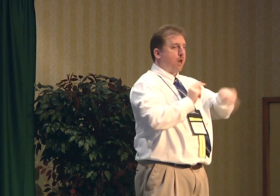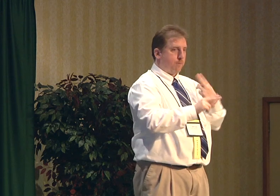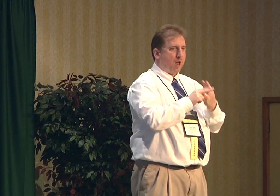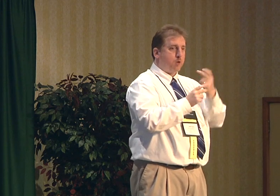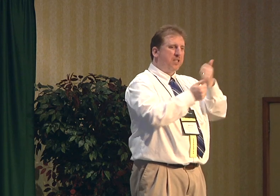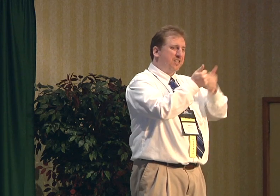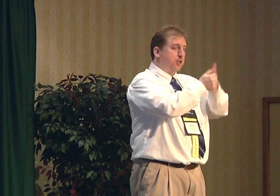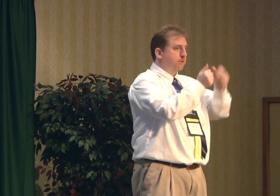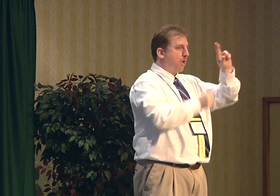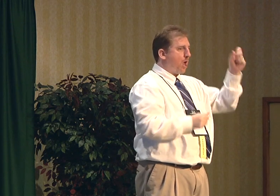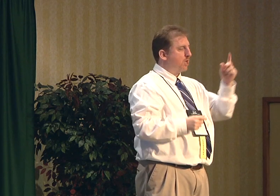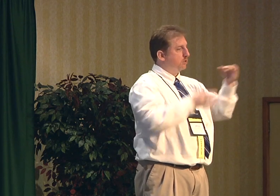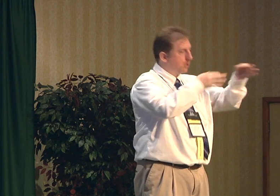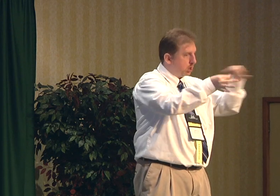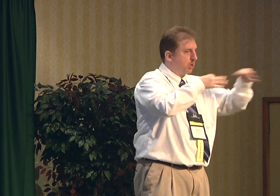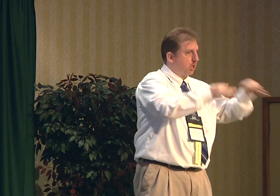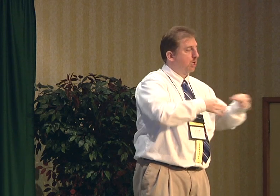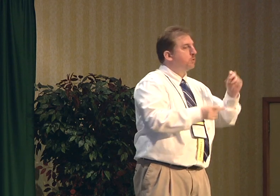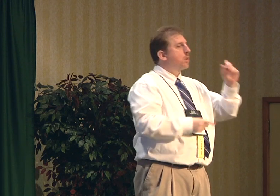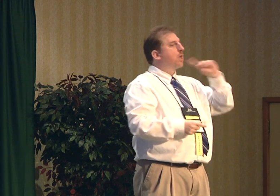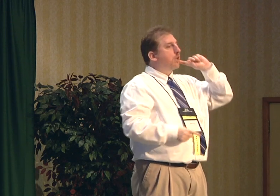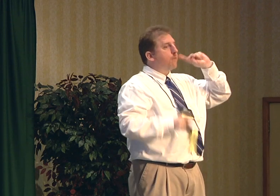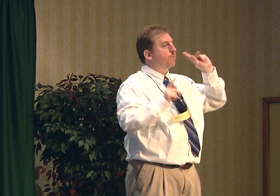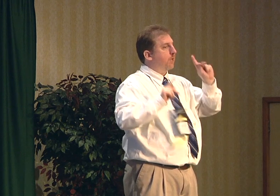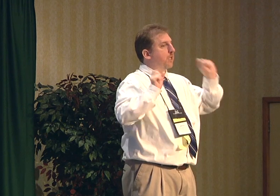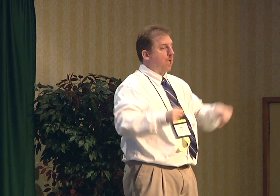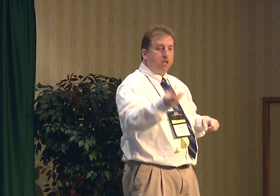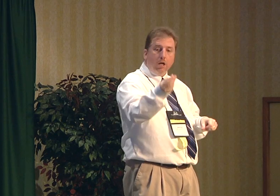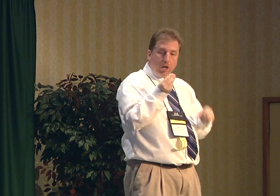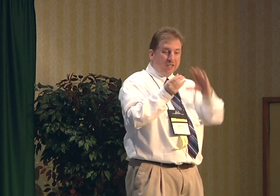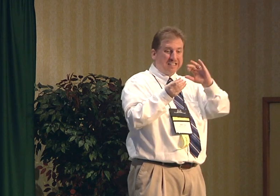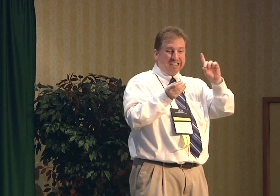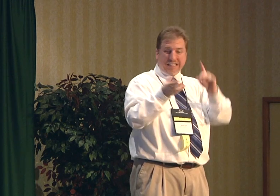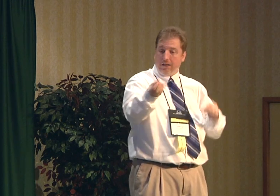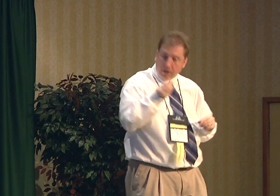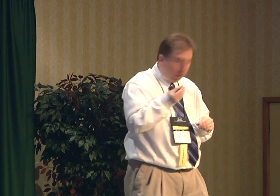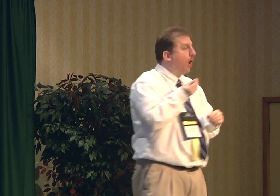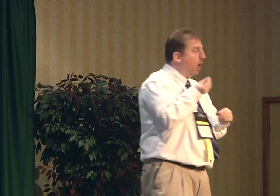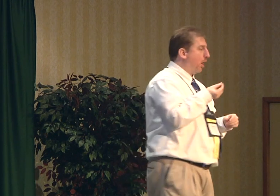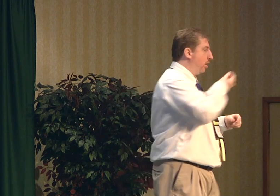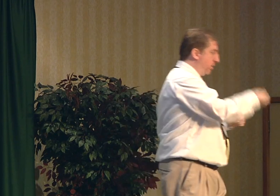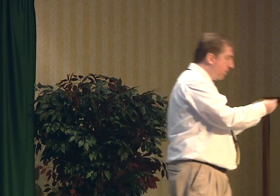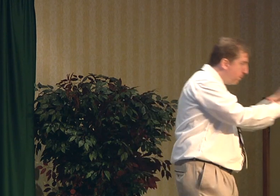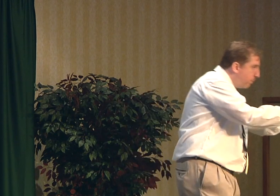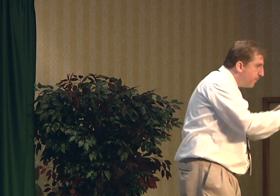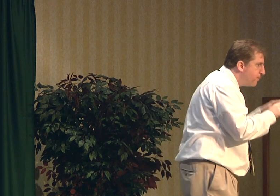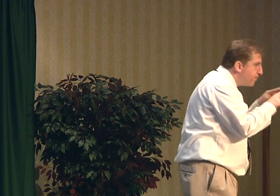I propose is that the hospital should make an ASL video explaining the medication information, and then the deaf person could take a